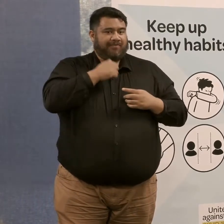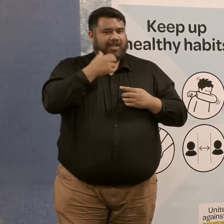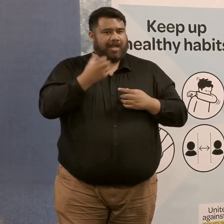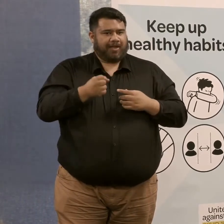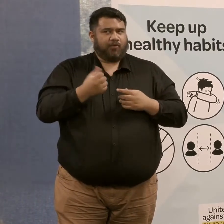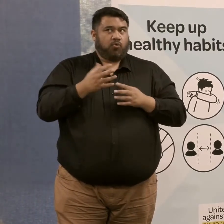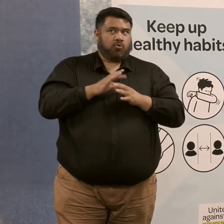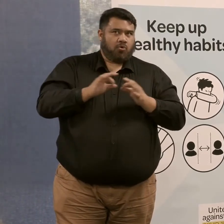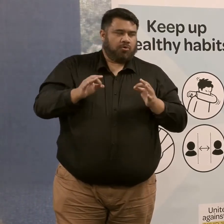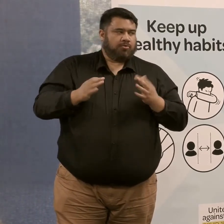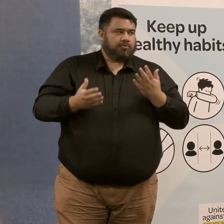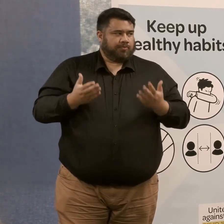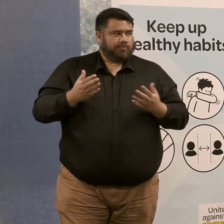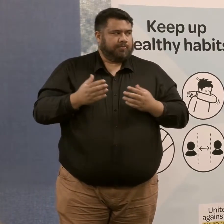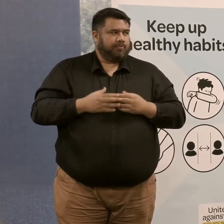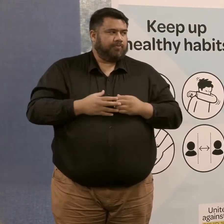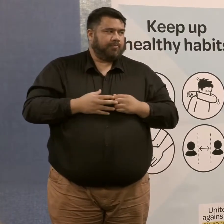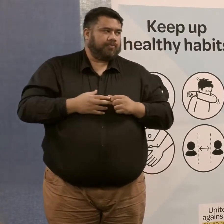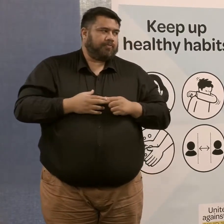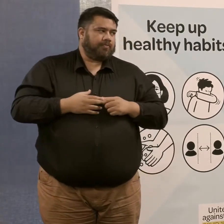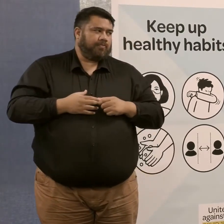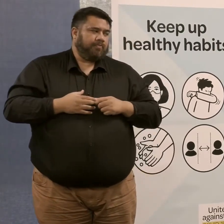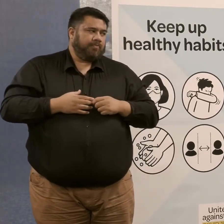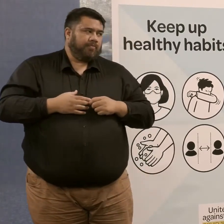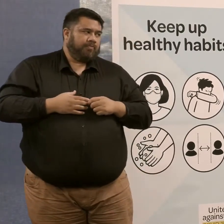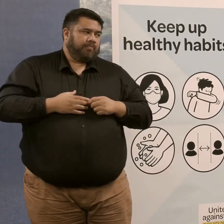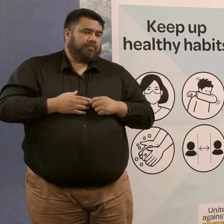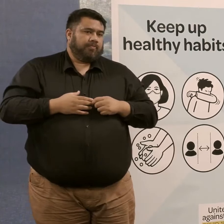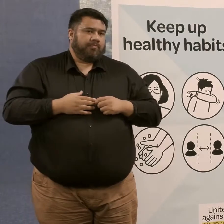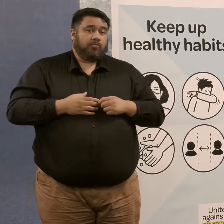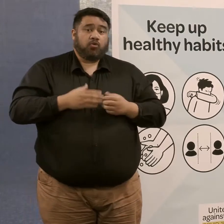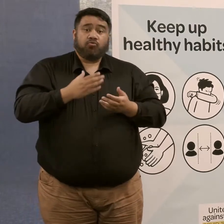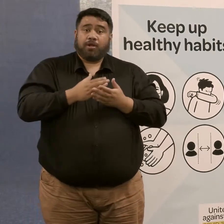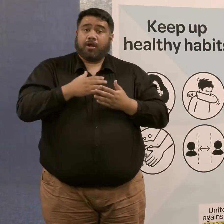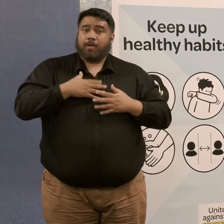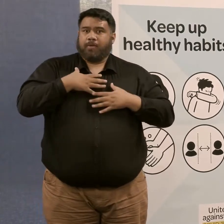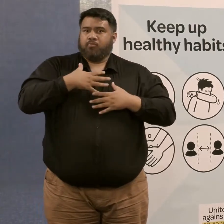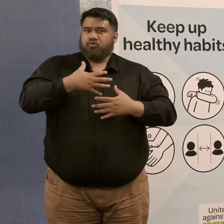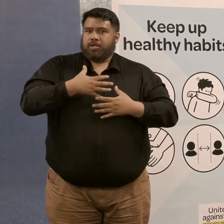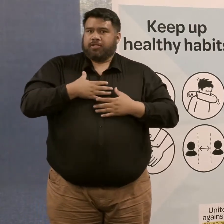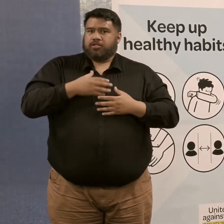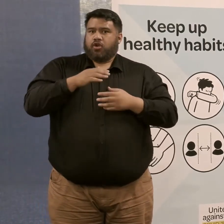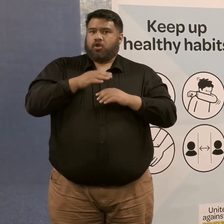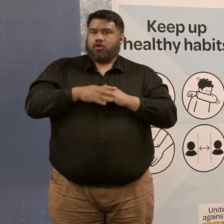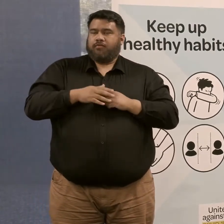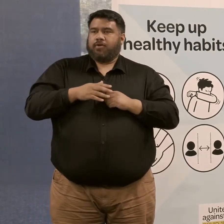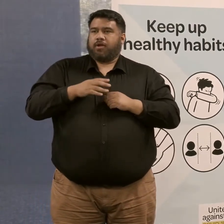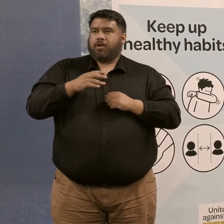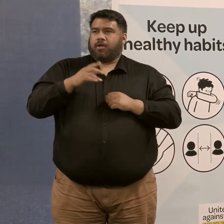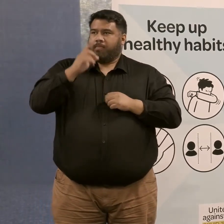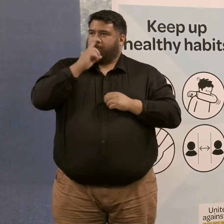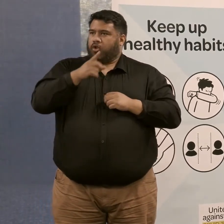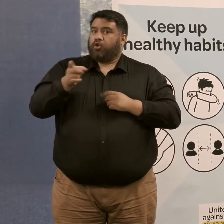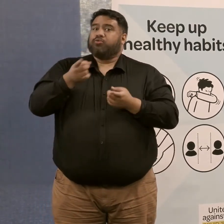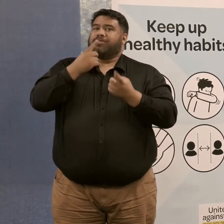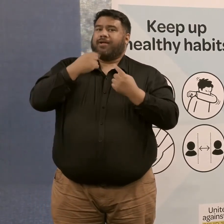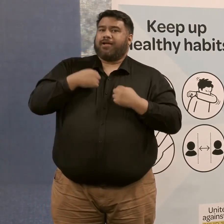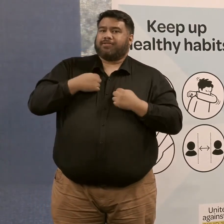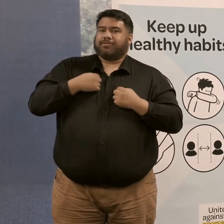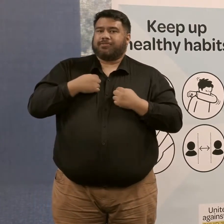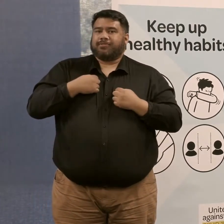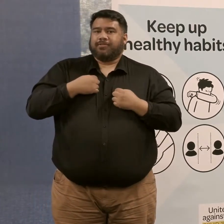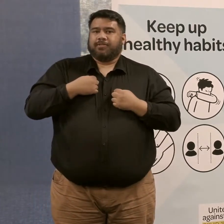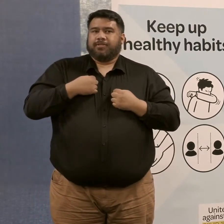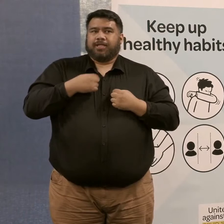make is I'm actually really impressed with the number of cases that have been reported.